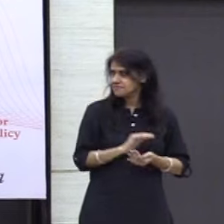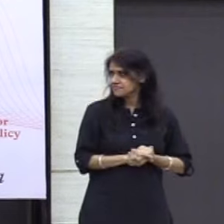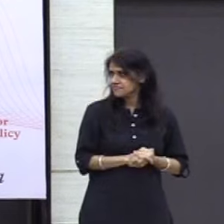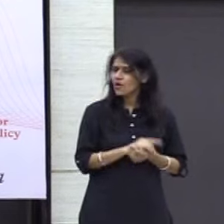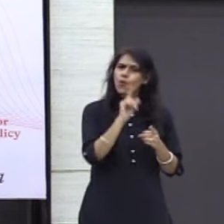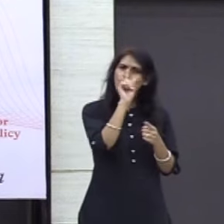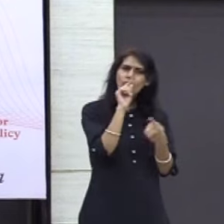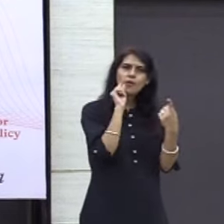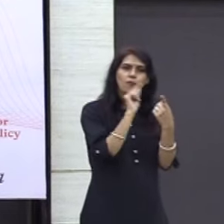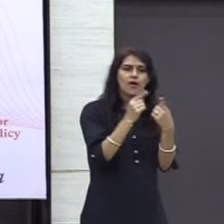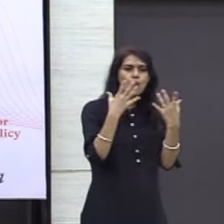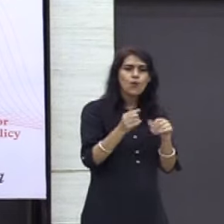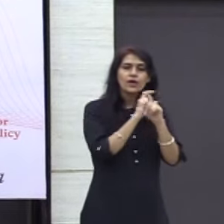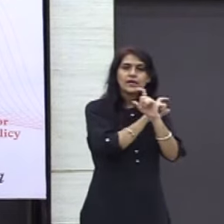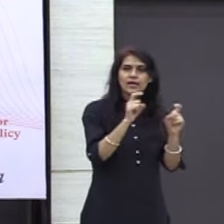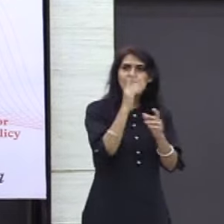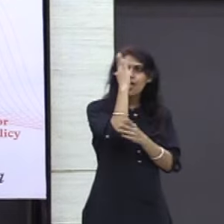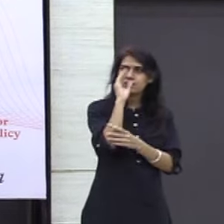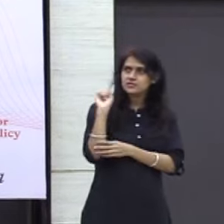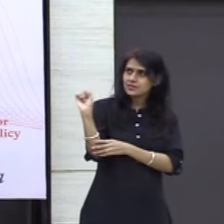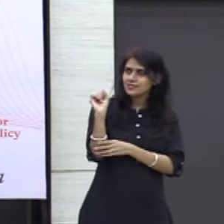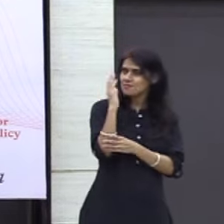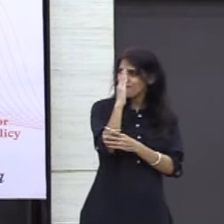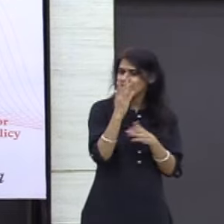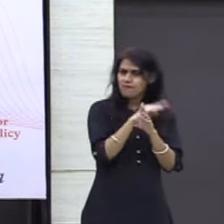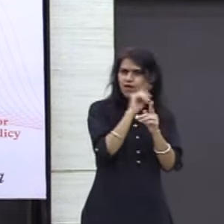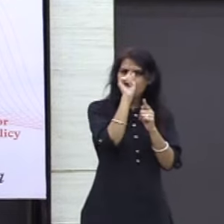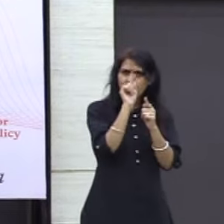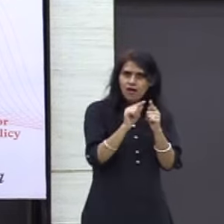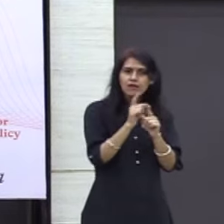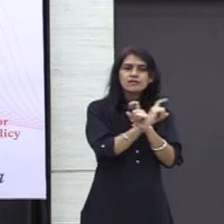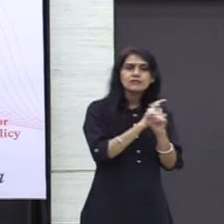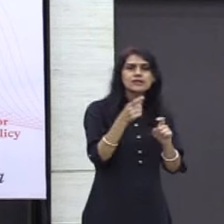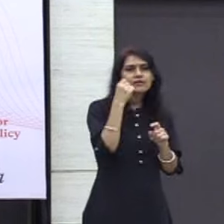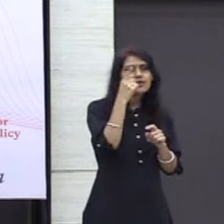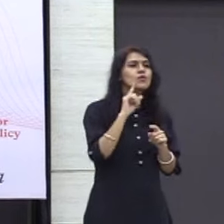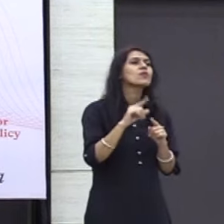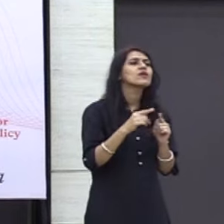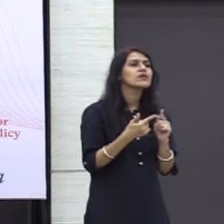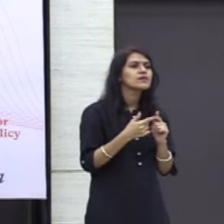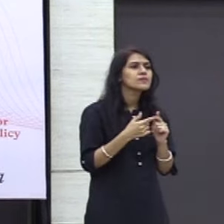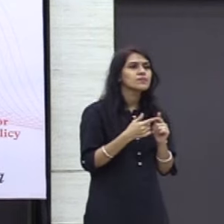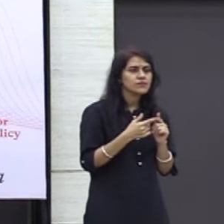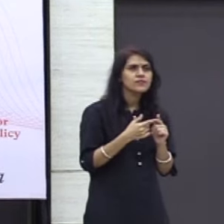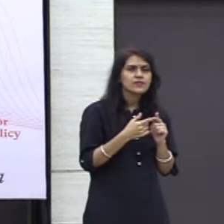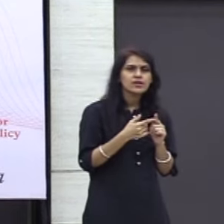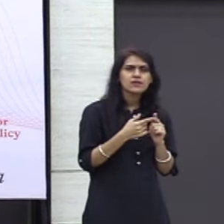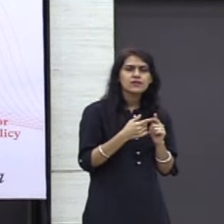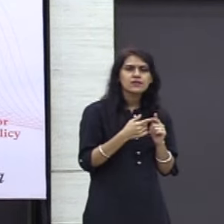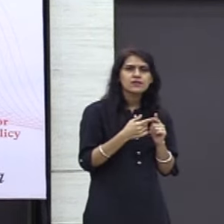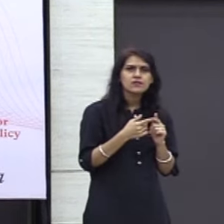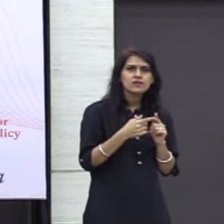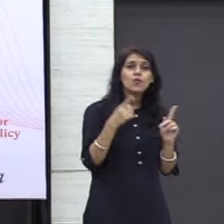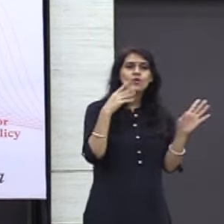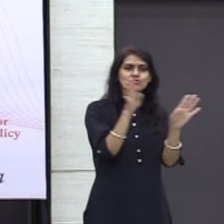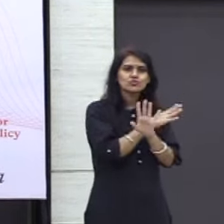one point that became clear during your lecture is this point that we raised time and again, which is the amount of discretion that our